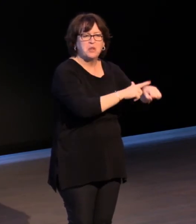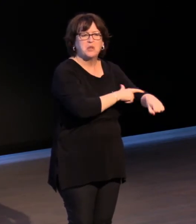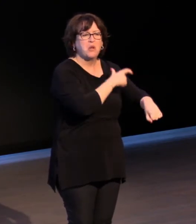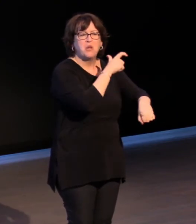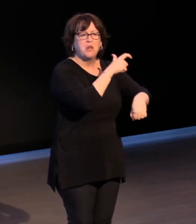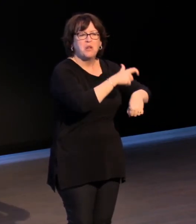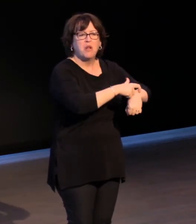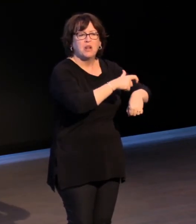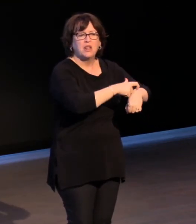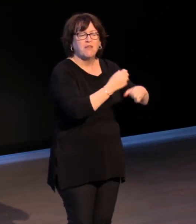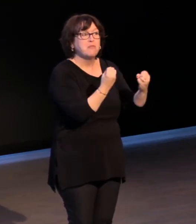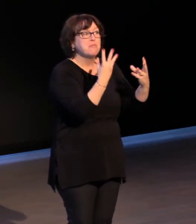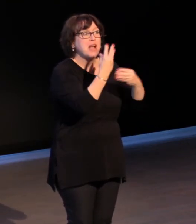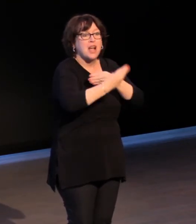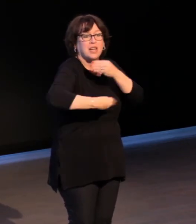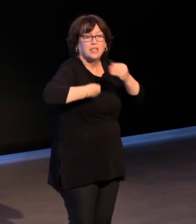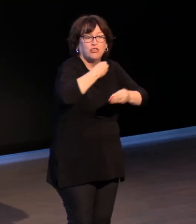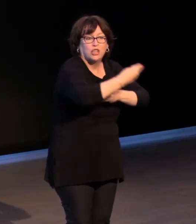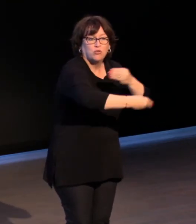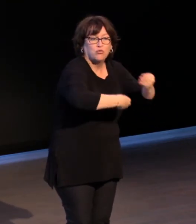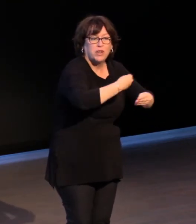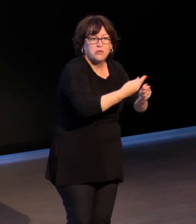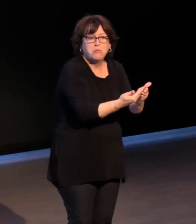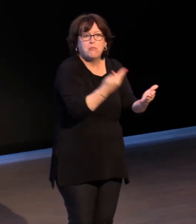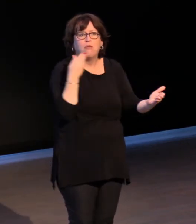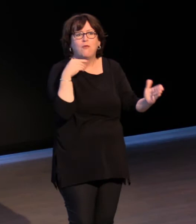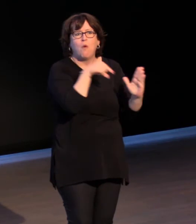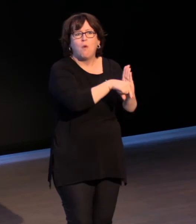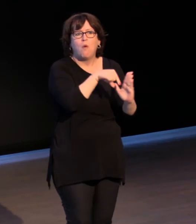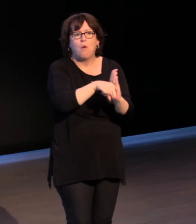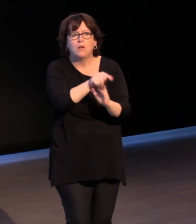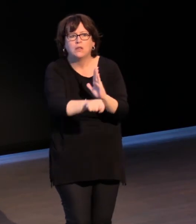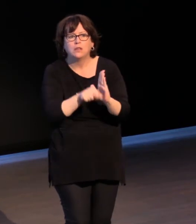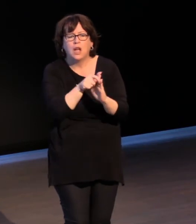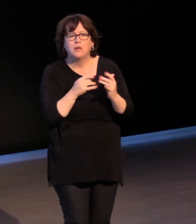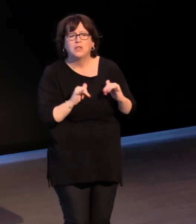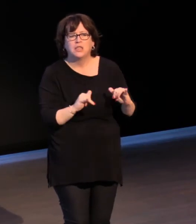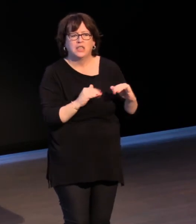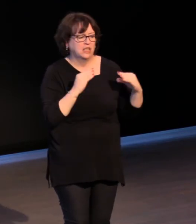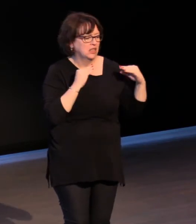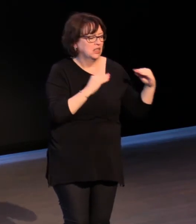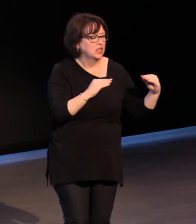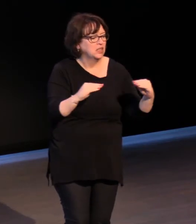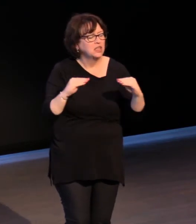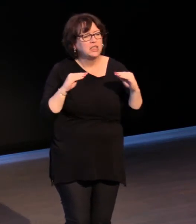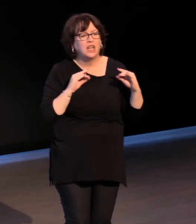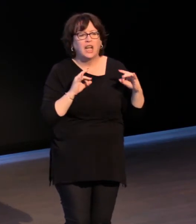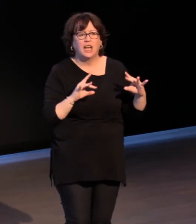for many generations before the genocide.